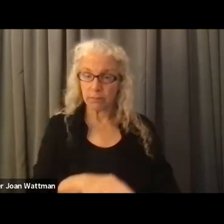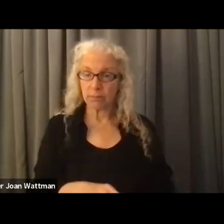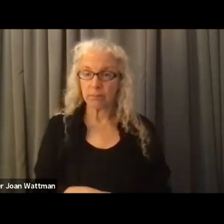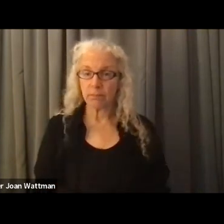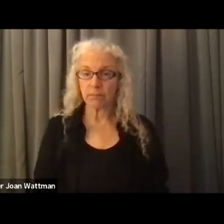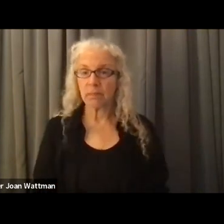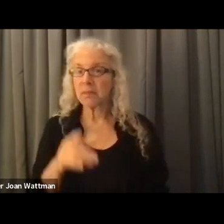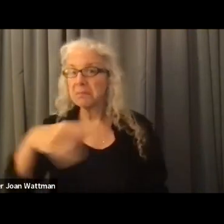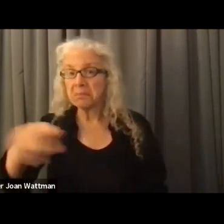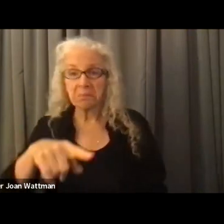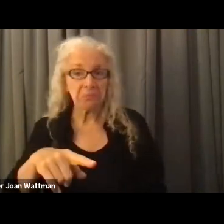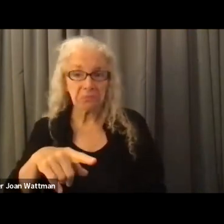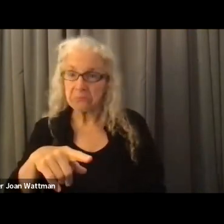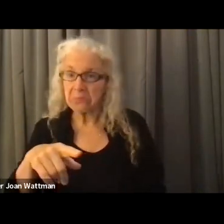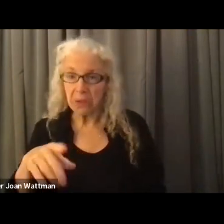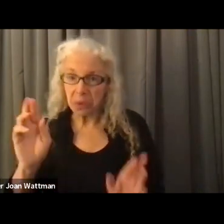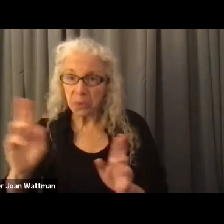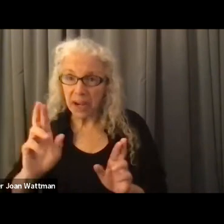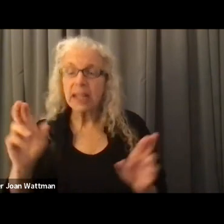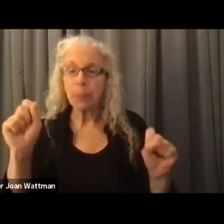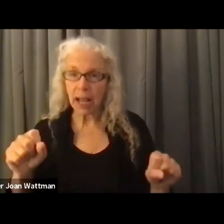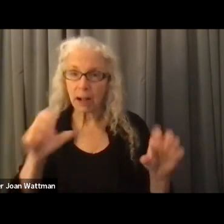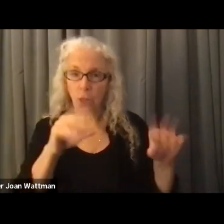No objections? I guess yes. Thank you.